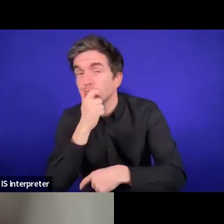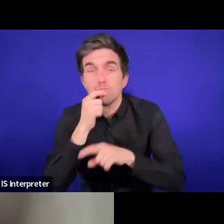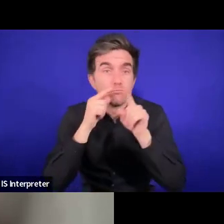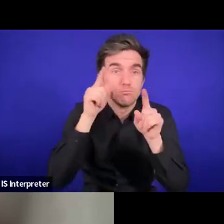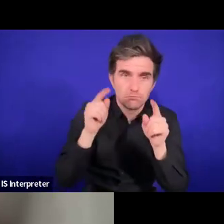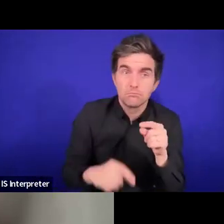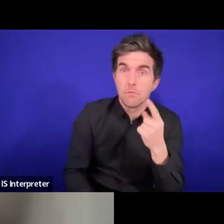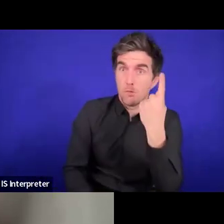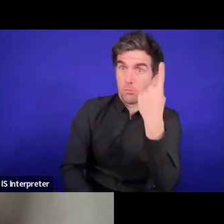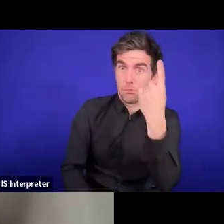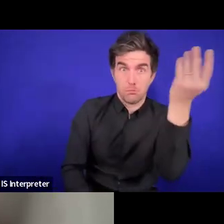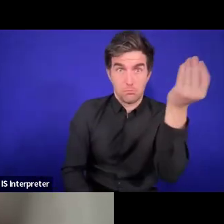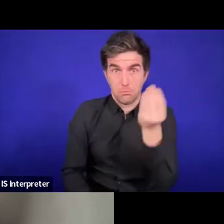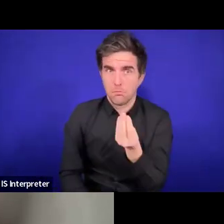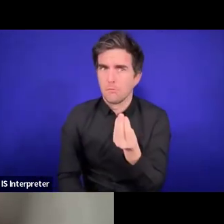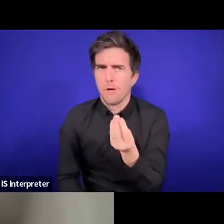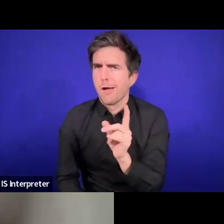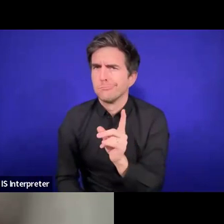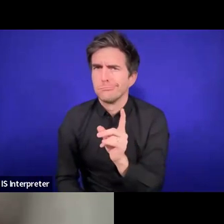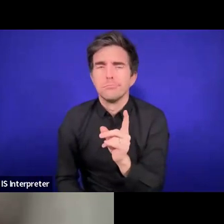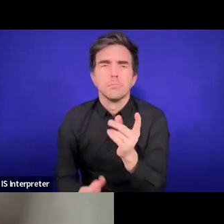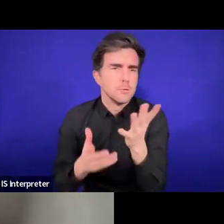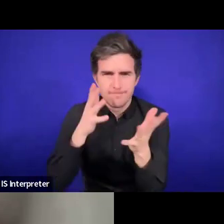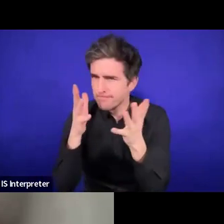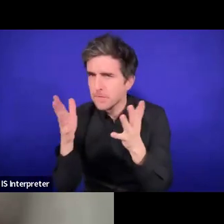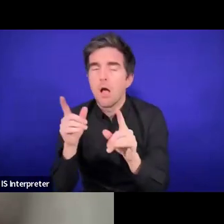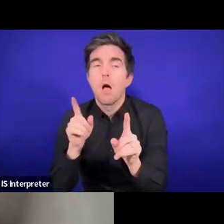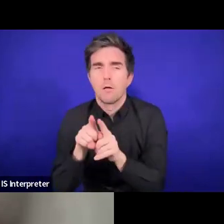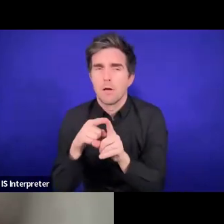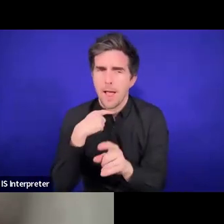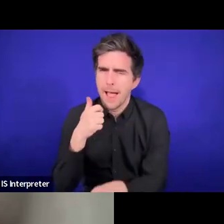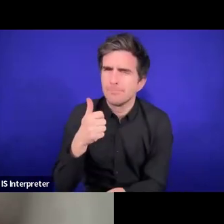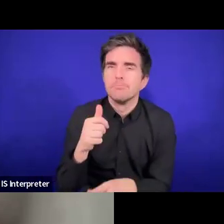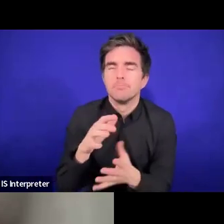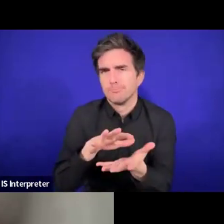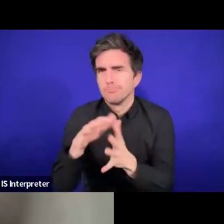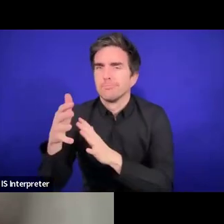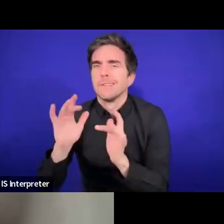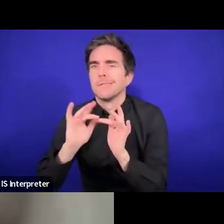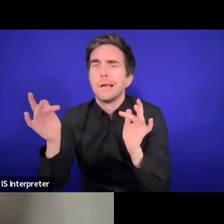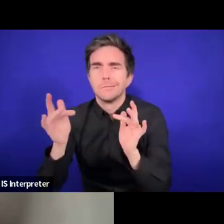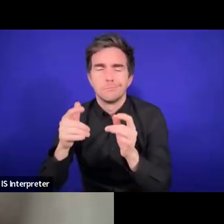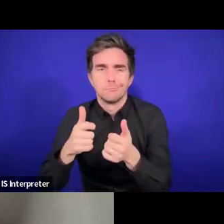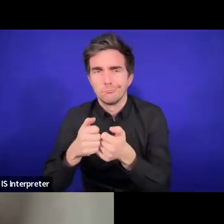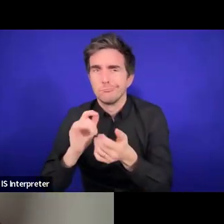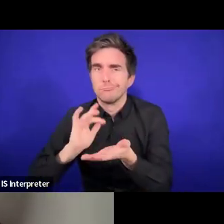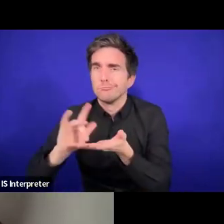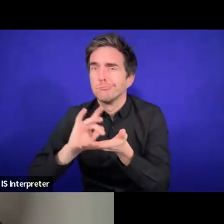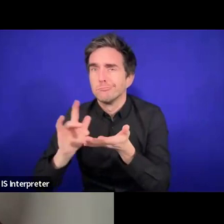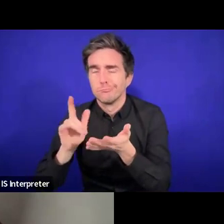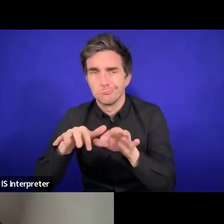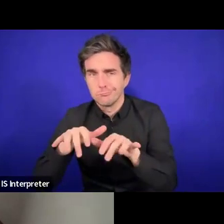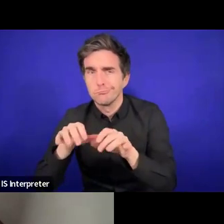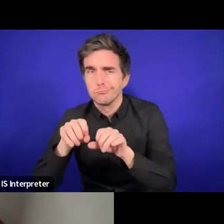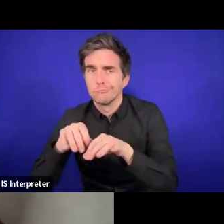livelihood. So what we say here, it's not just focusing on one approach and you think maybe this one